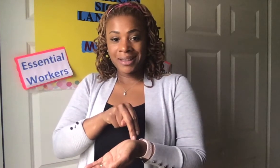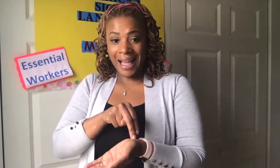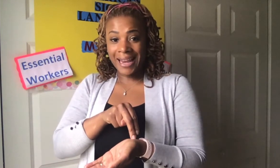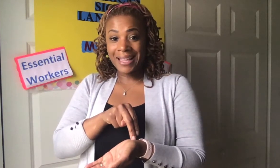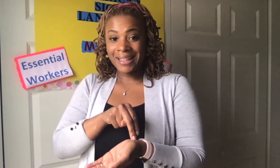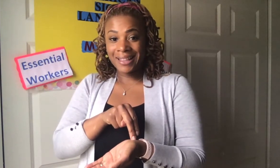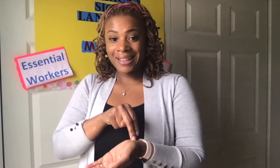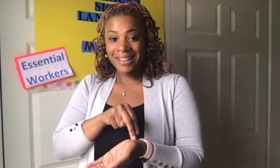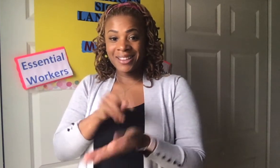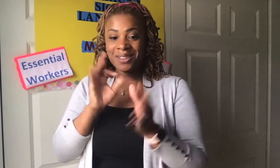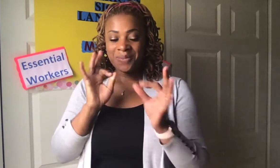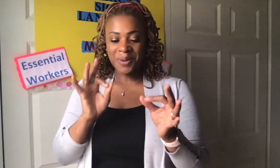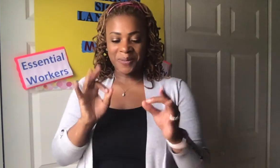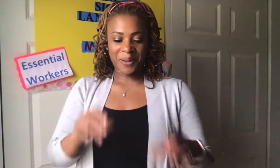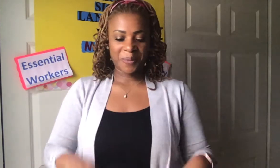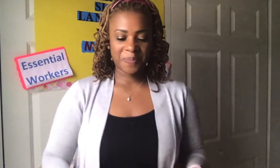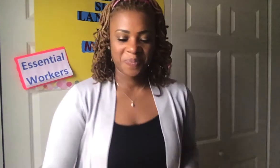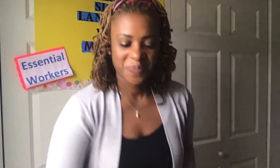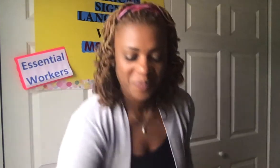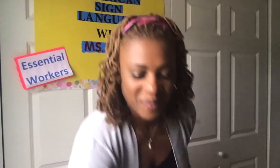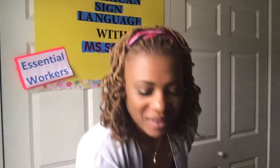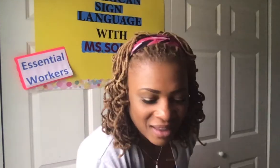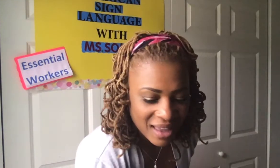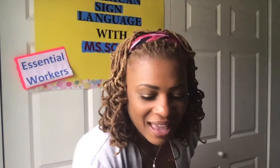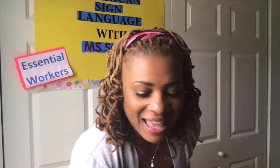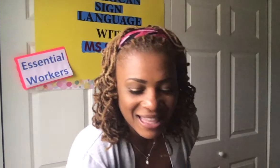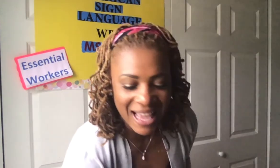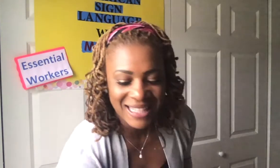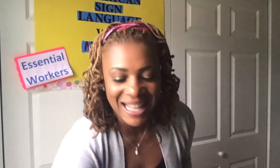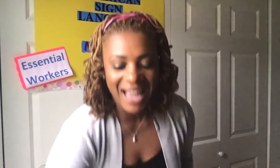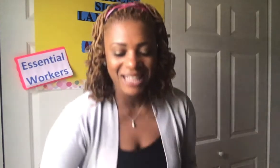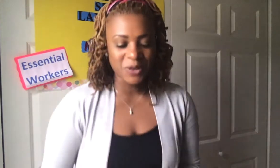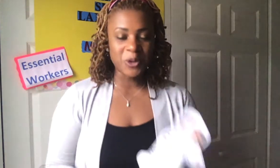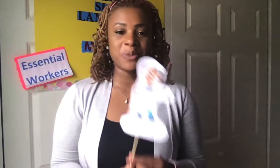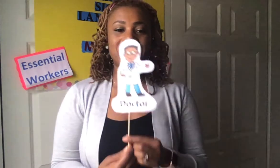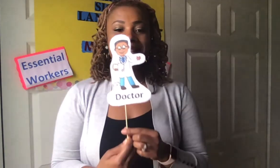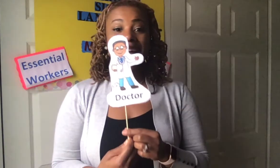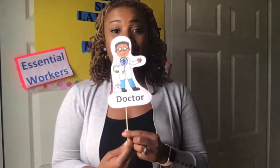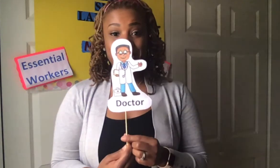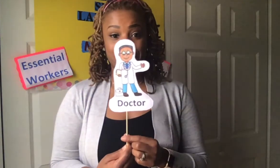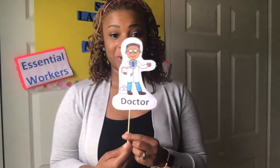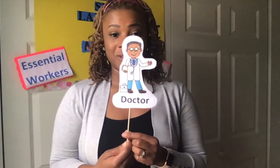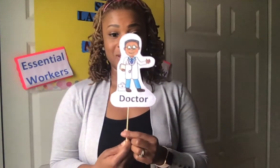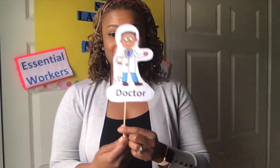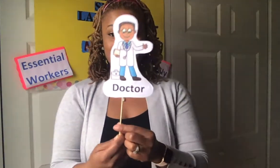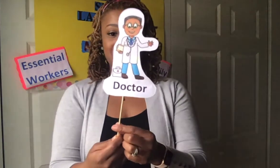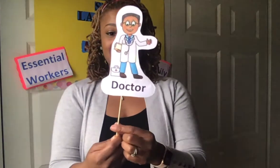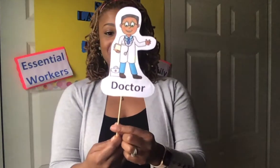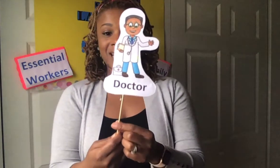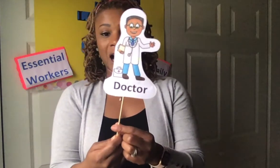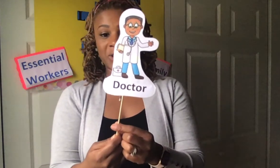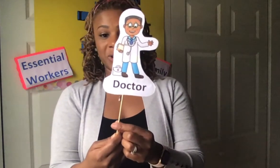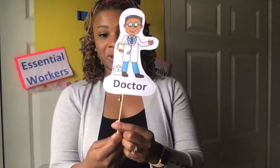it? Perfect. And the next sign is going to be doctor. Doctor.